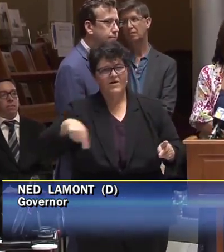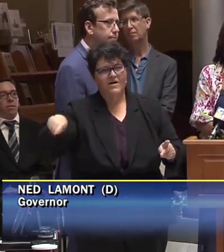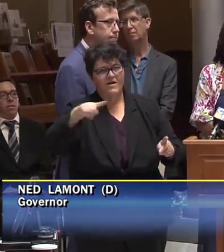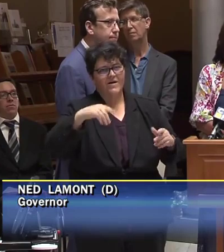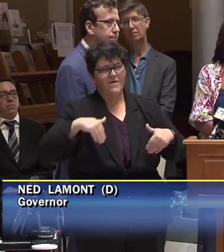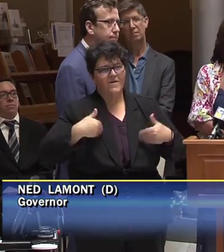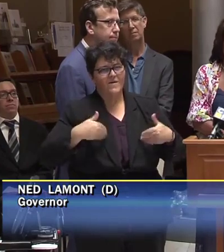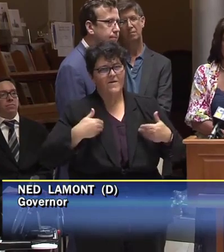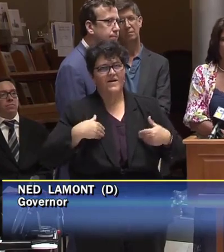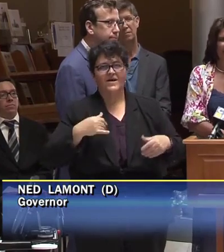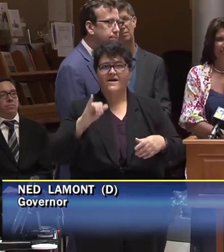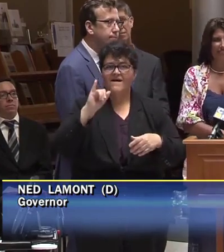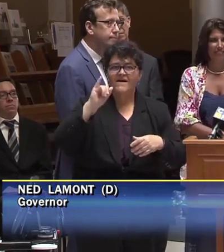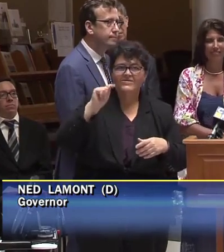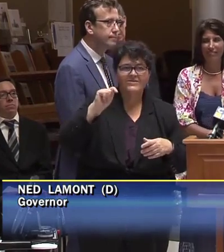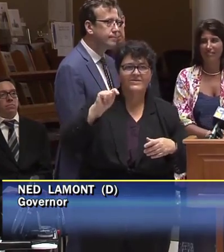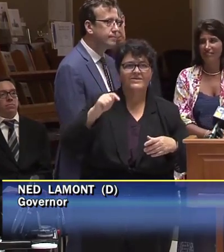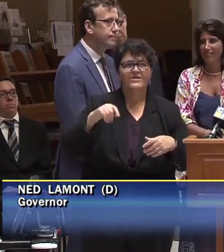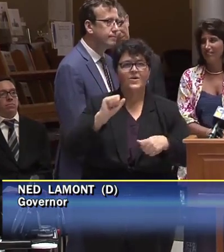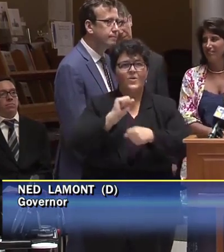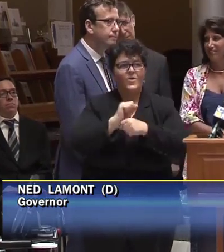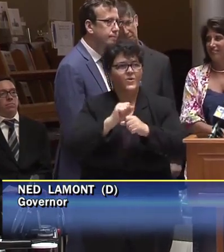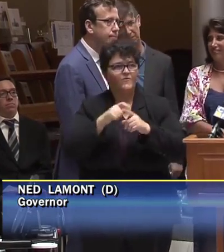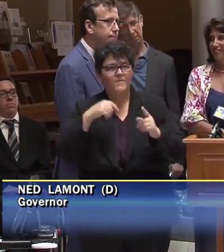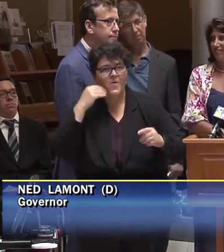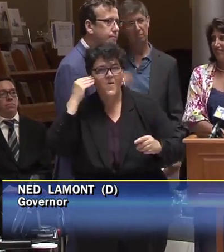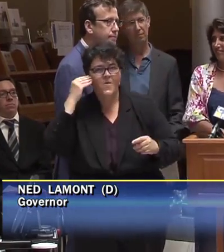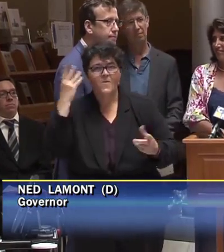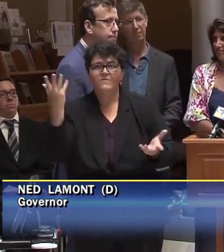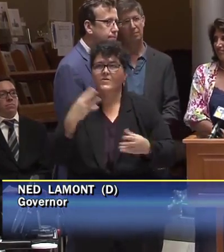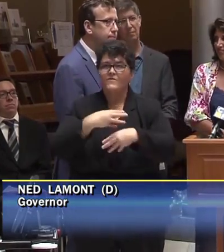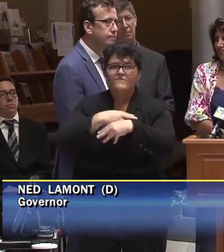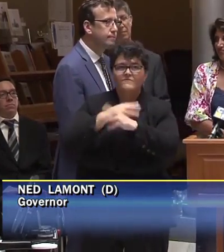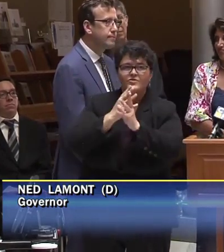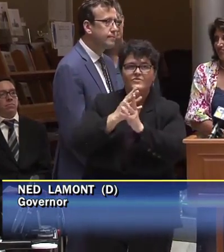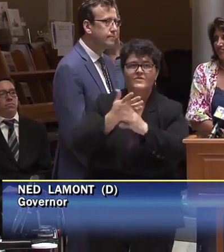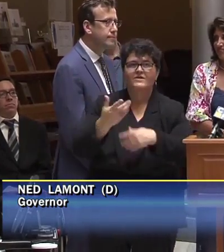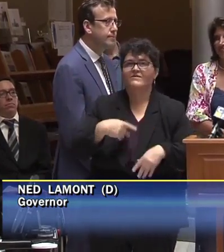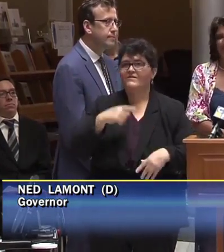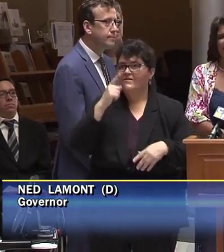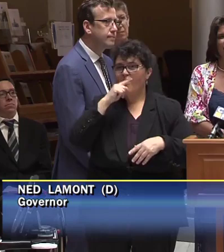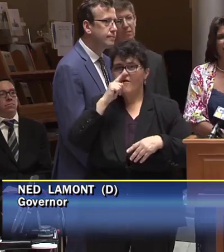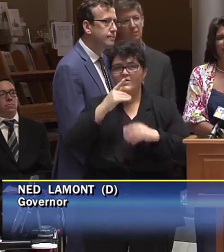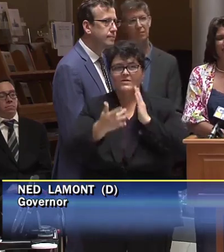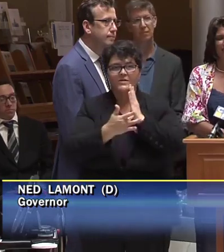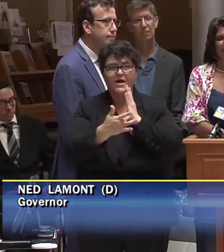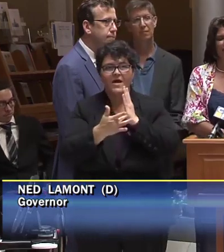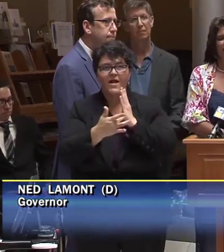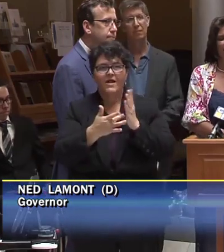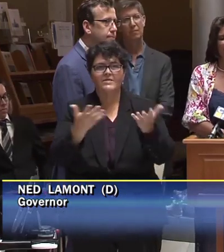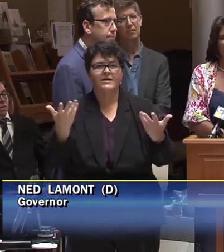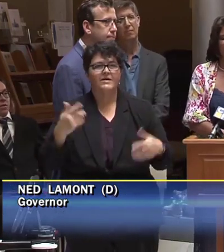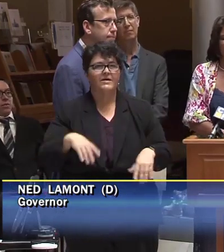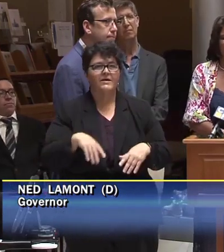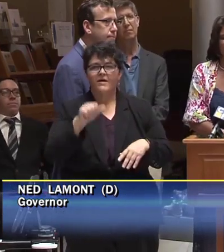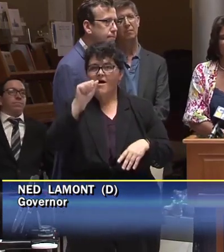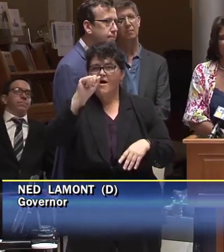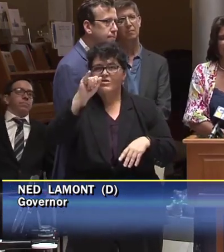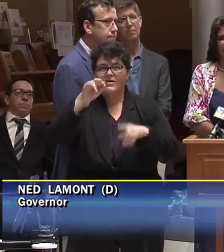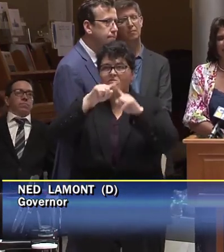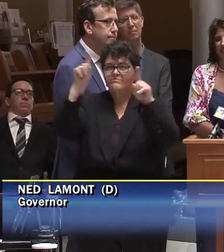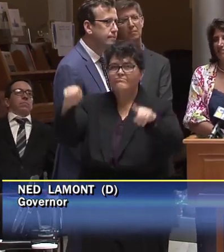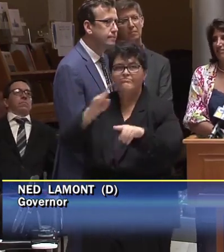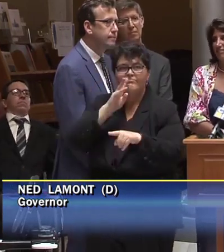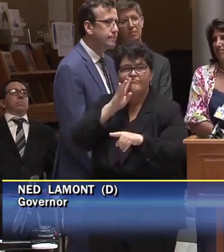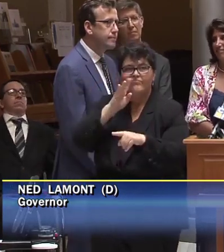being able to work from home. Now it's artificial intelligence with screen readers and voice recognition. I want each and every one of you to